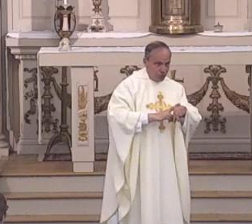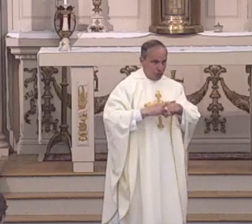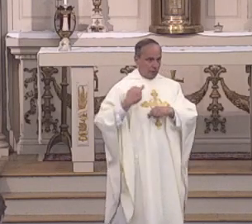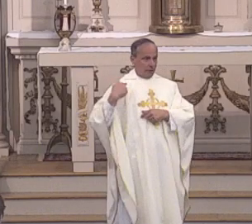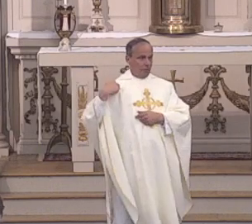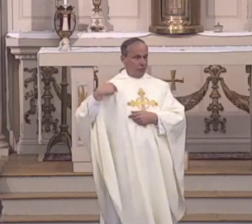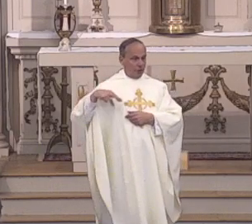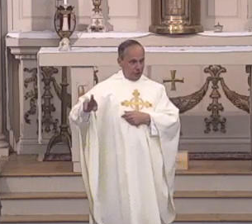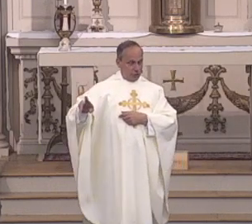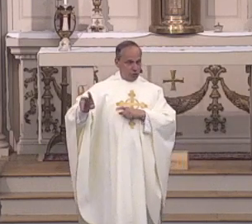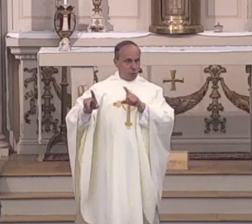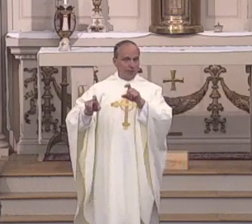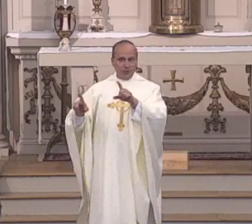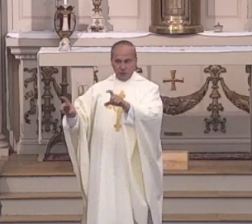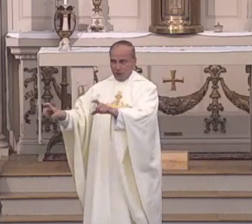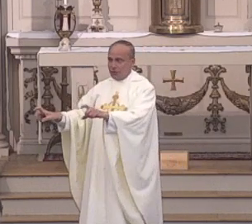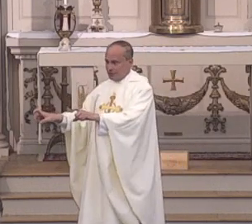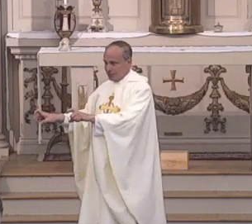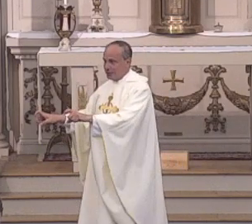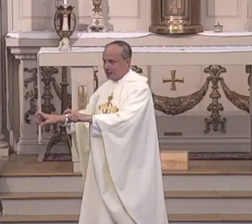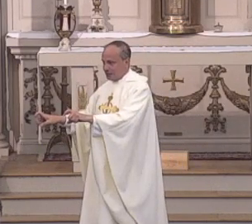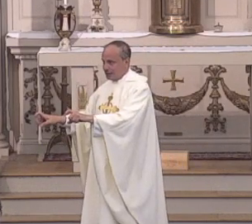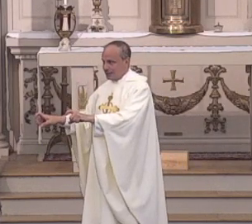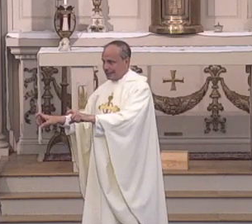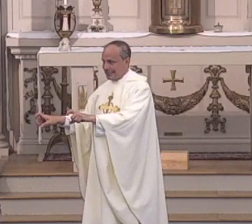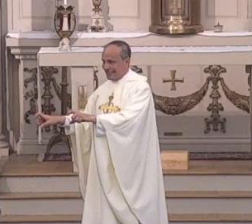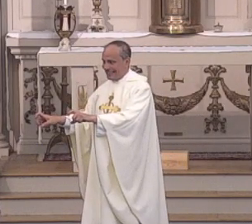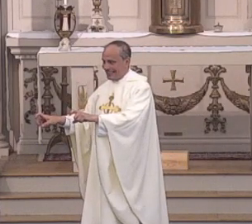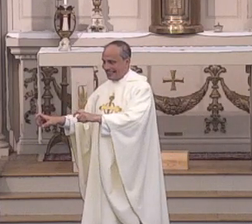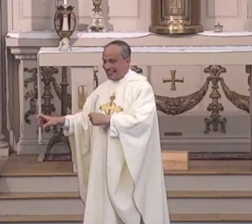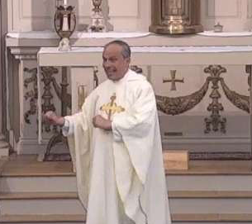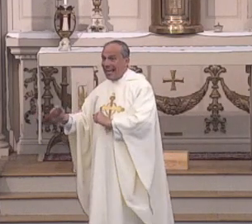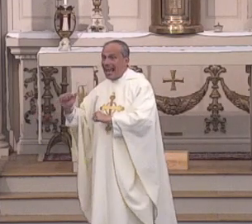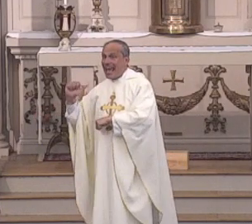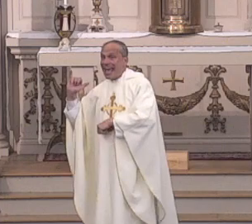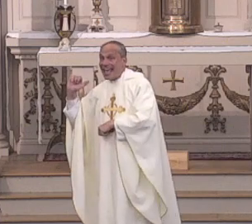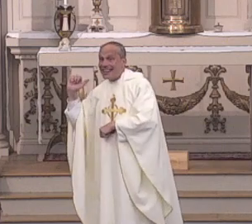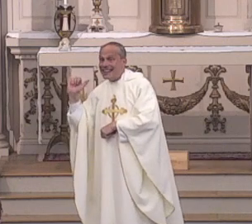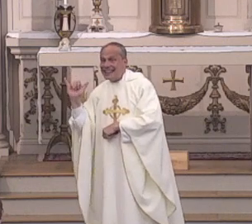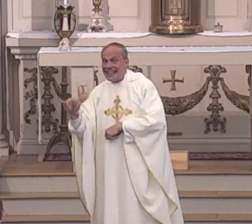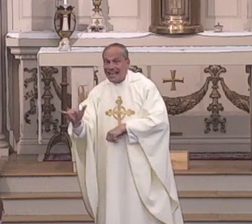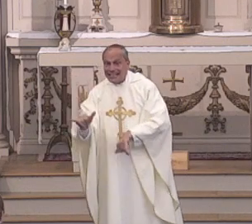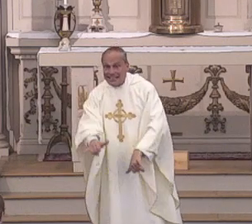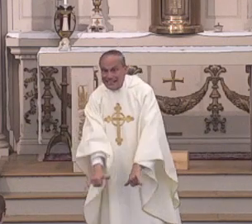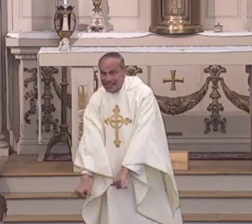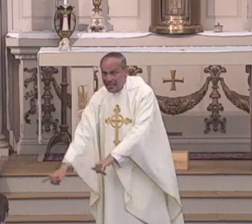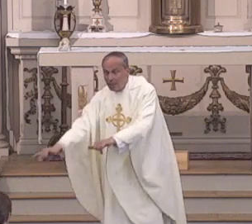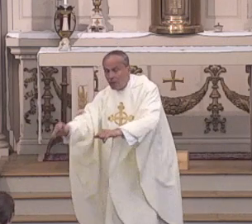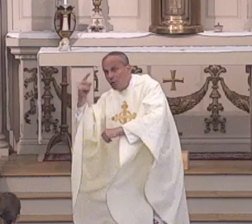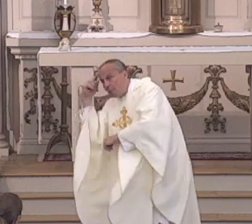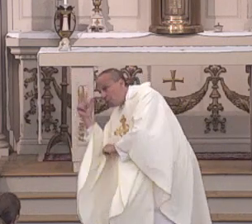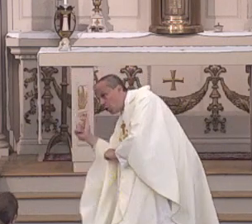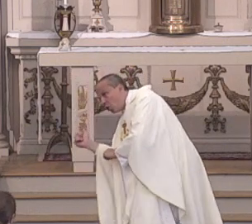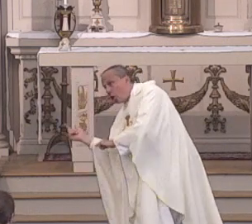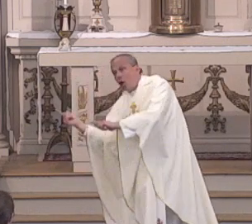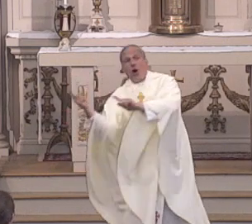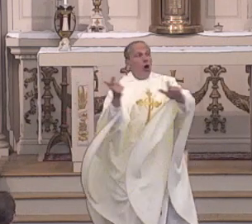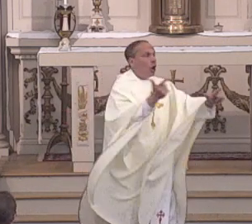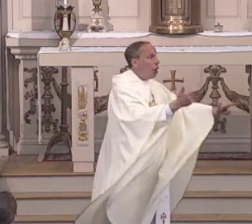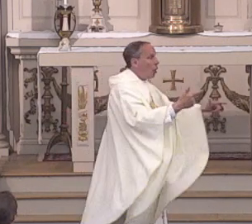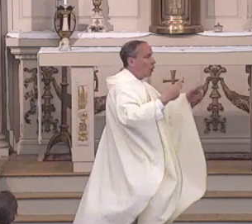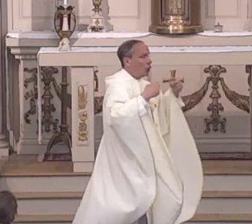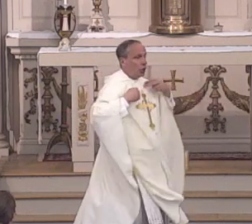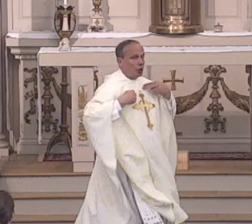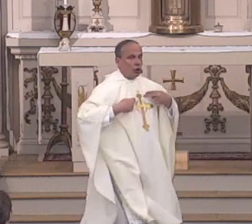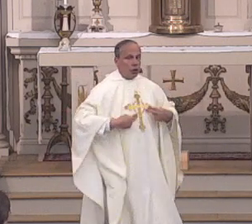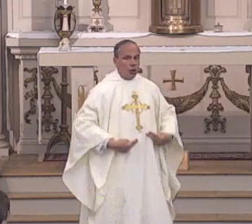that religion covers. It's a part of our natural tendency as humans to ask those kinds of questions. And at the